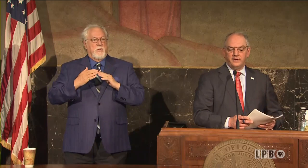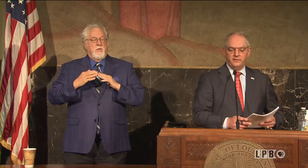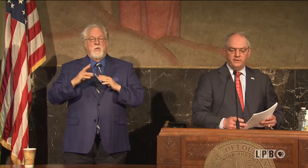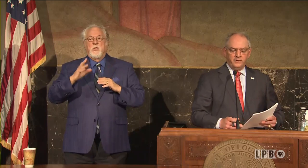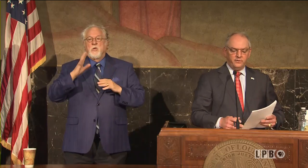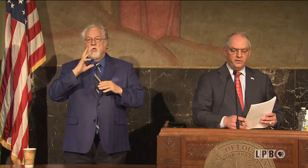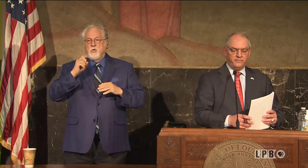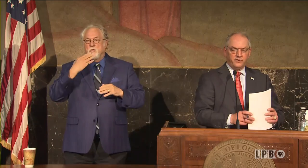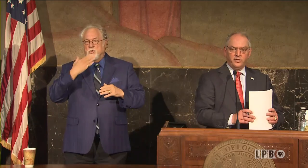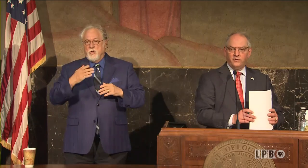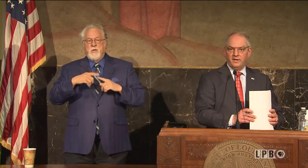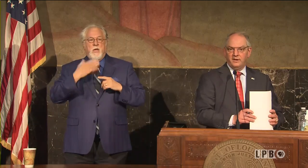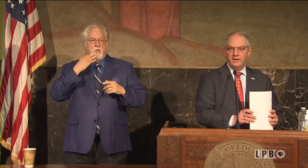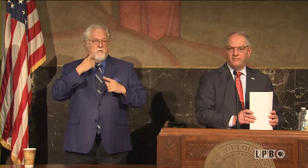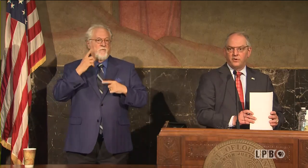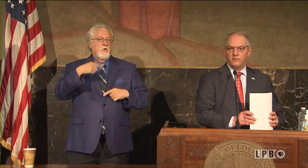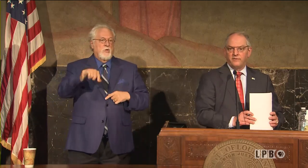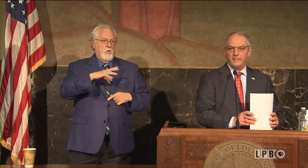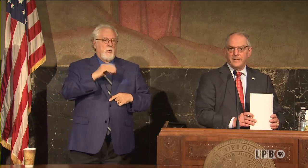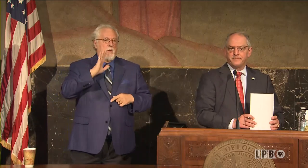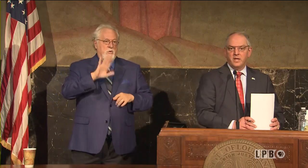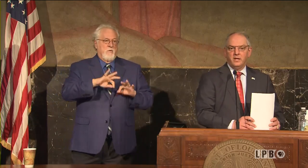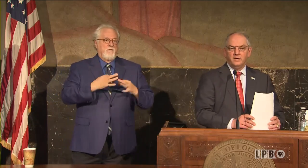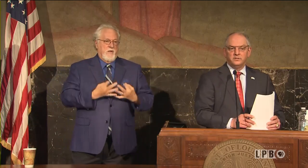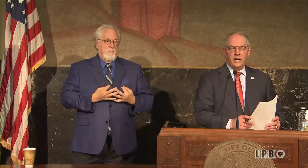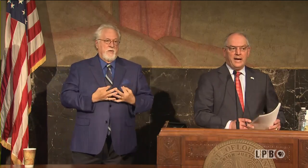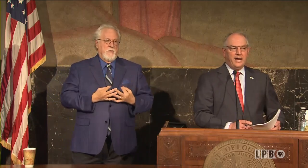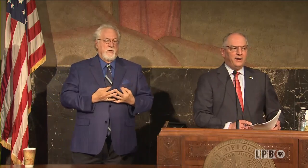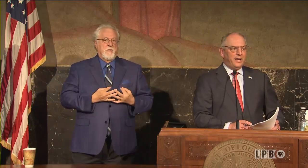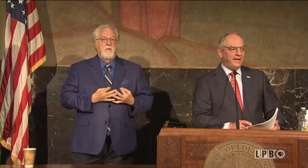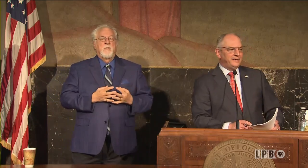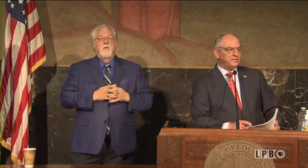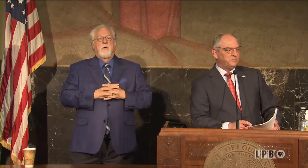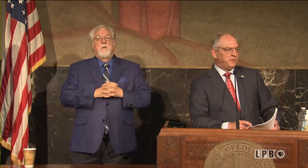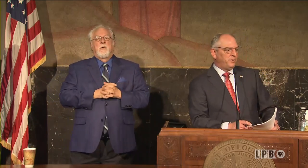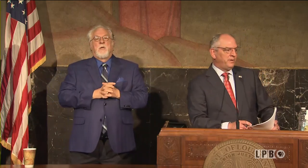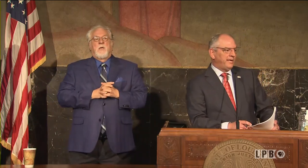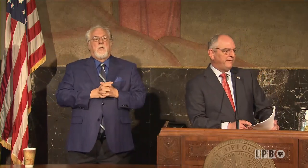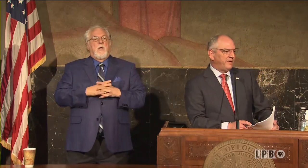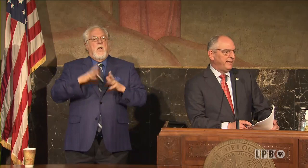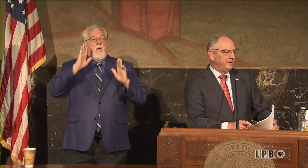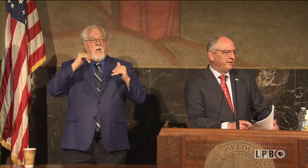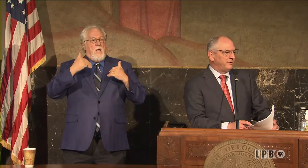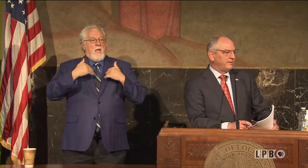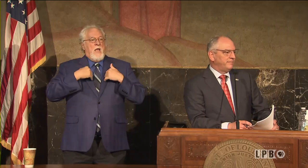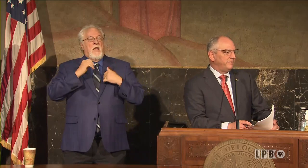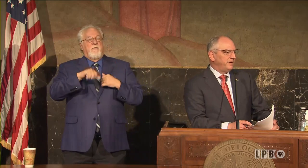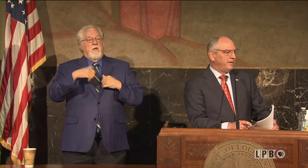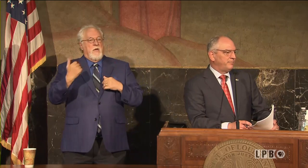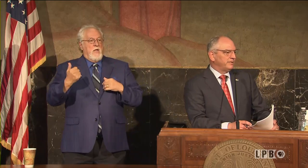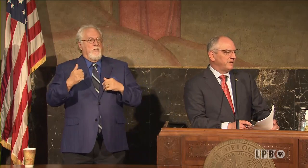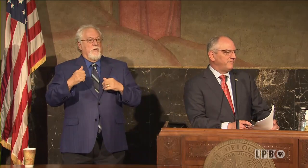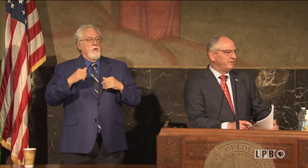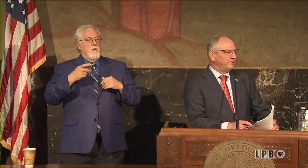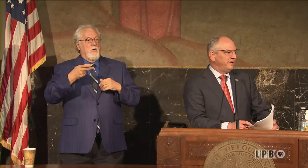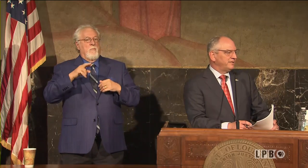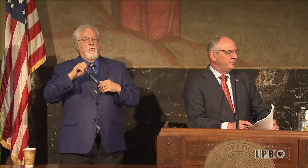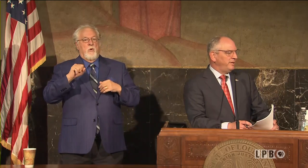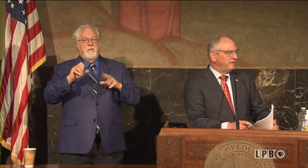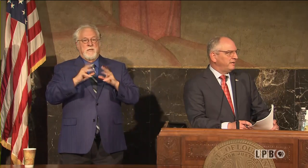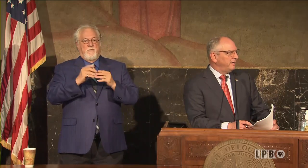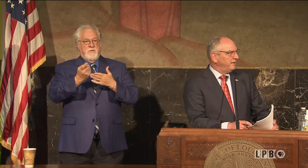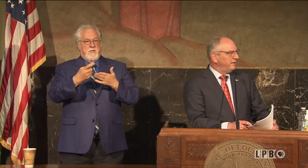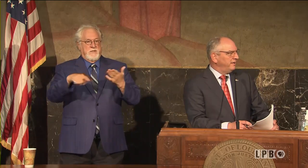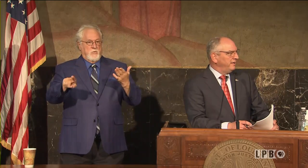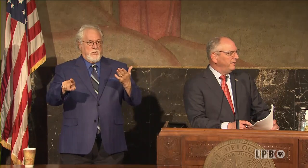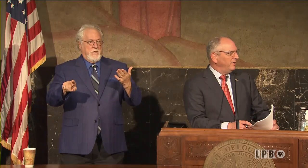and certainly it'll do good for you and for your family. So I anticipate we will have another press conference next